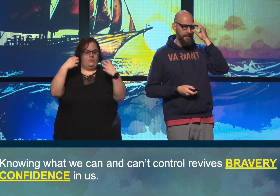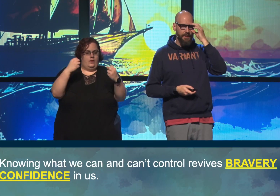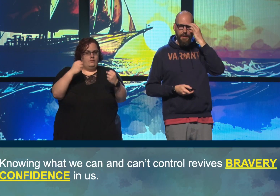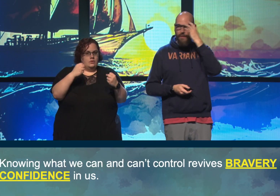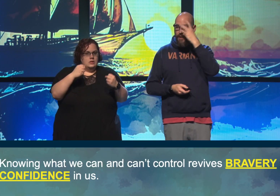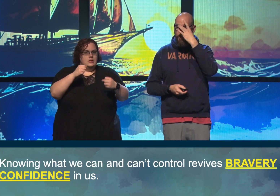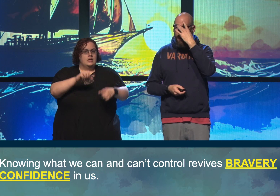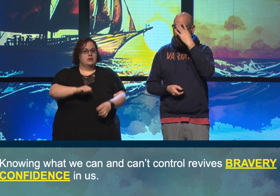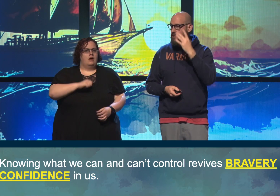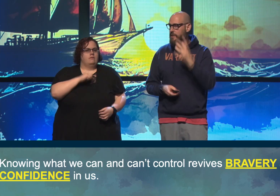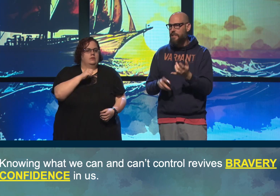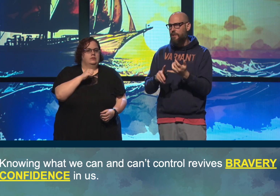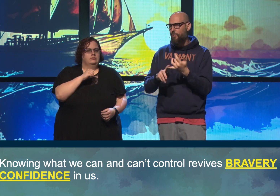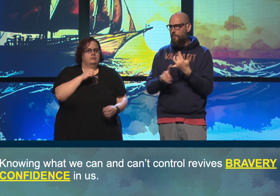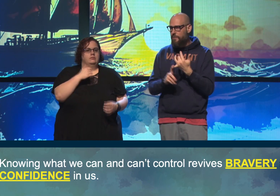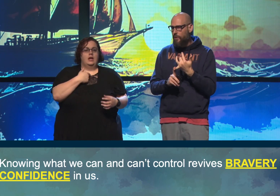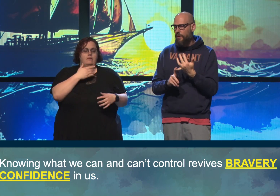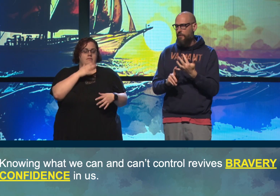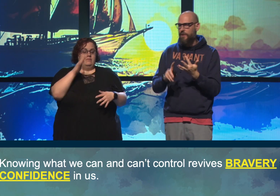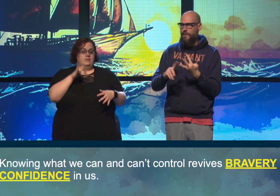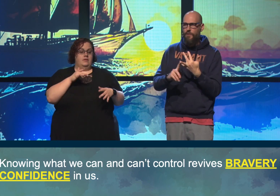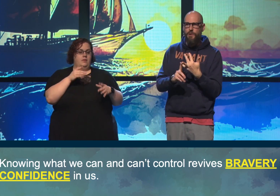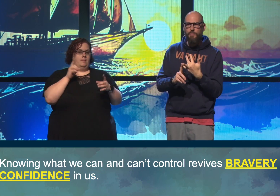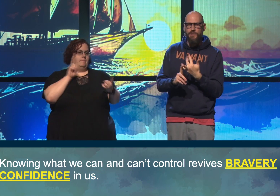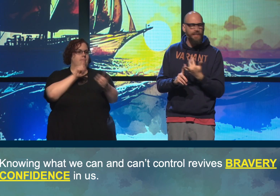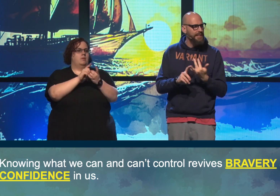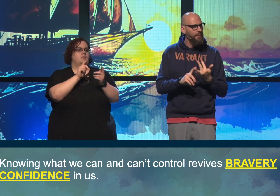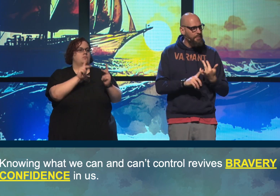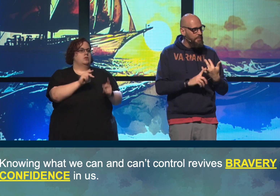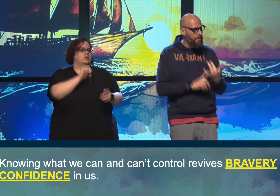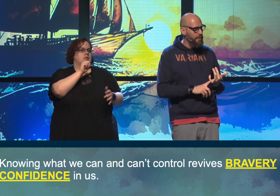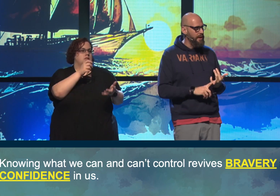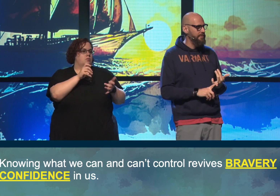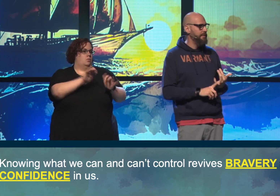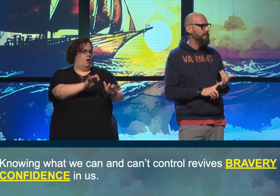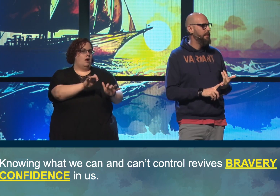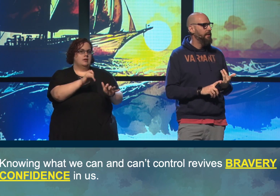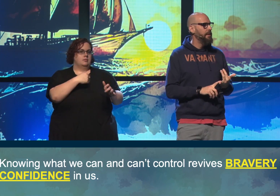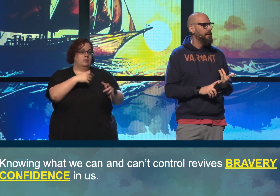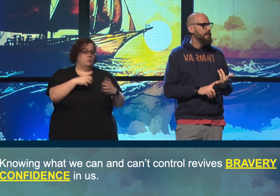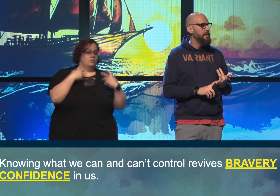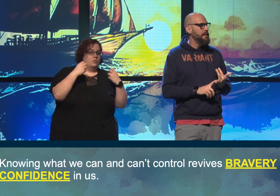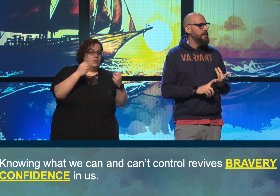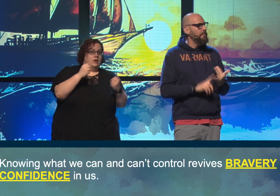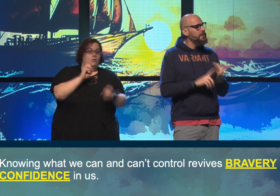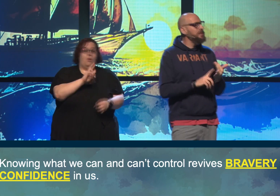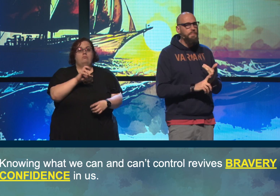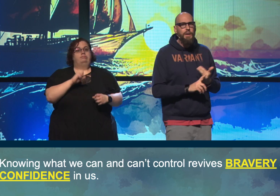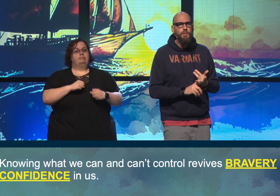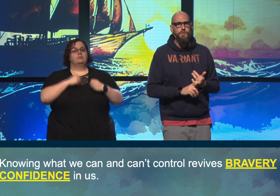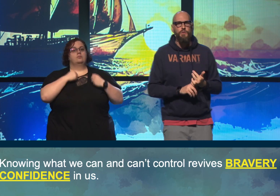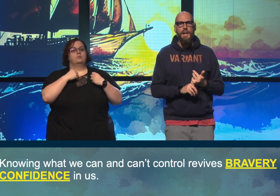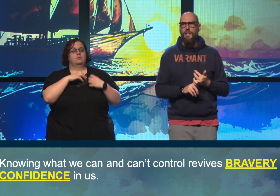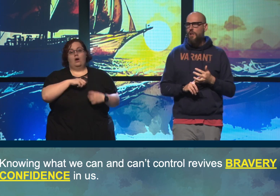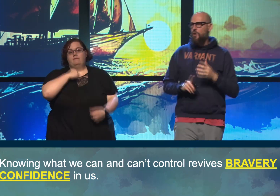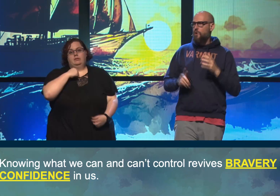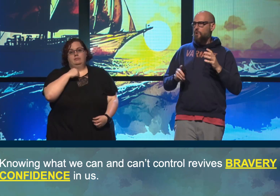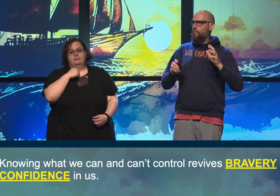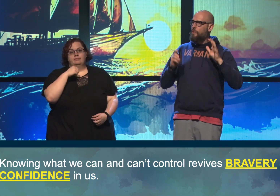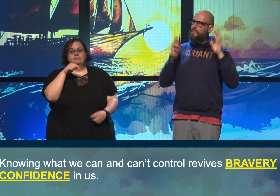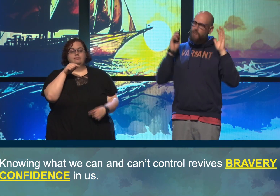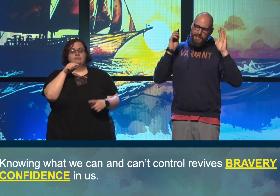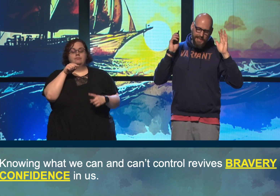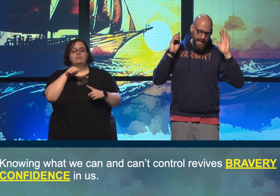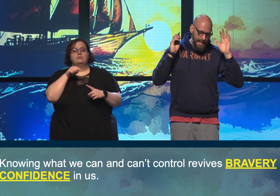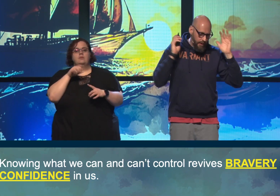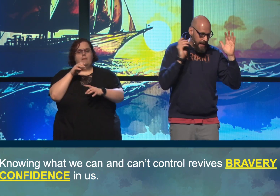confidence. I've never met a person that doesn't want to be more confident. I've never met a person that doesn't want to be more brave. But here's what's powerful, right?